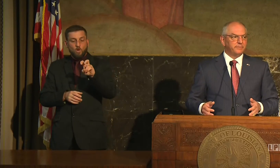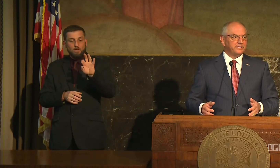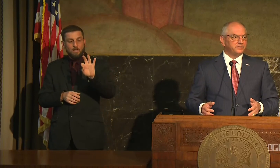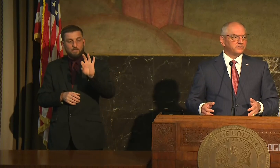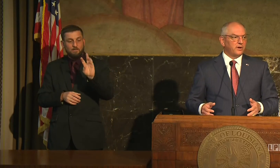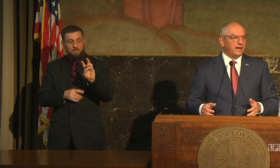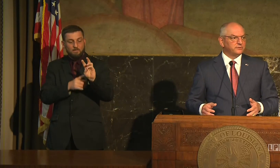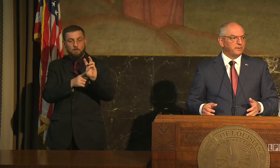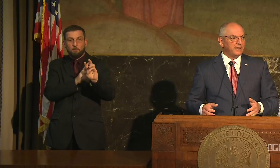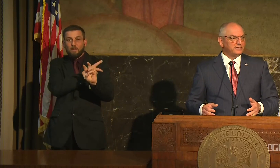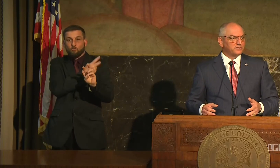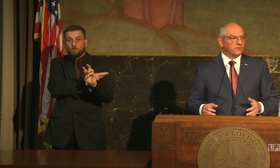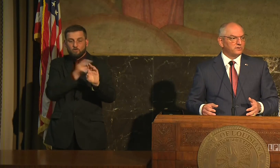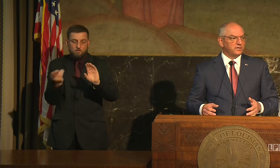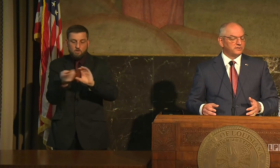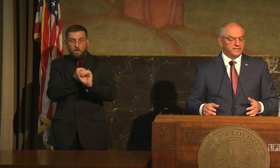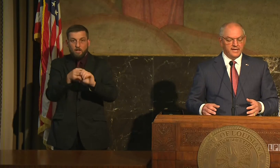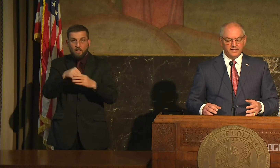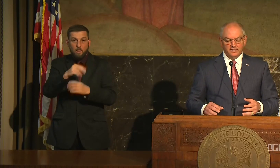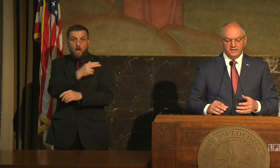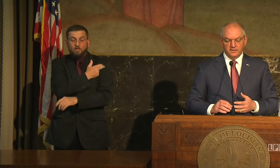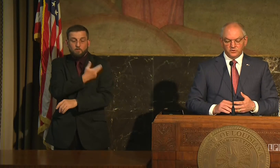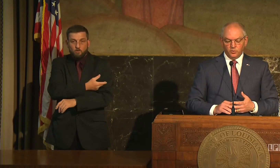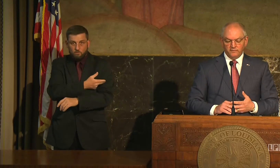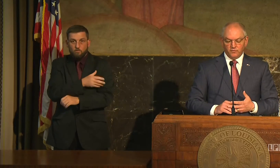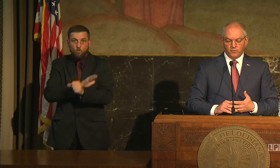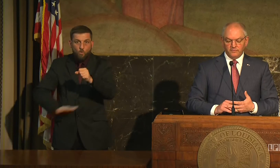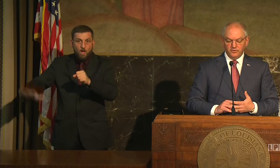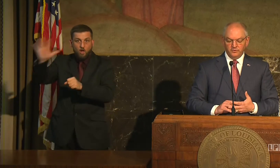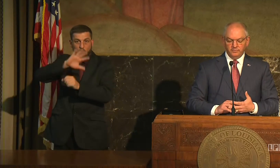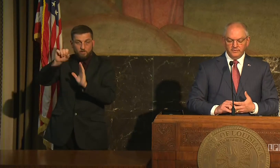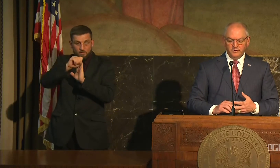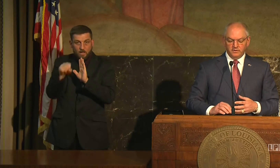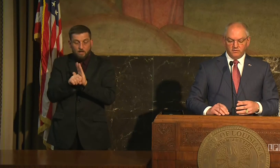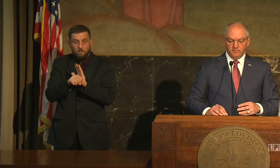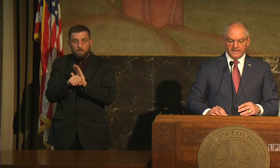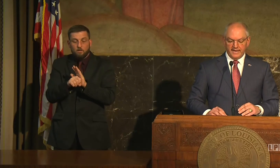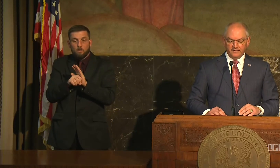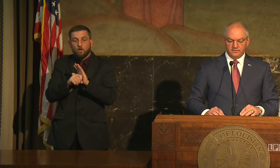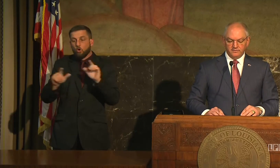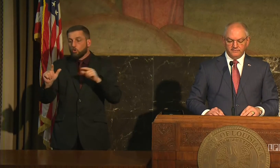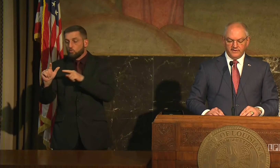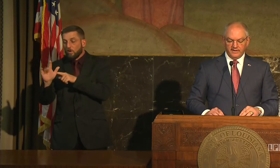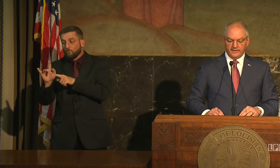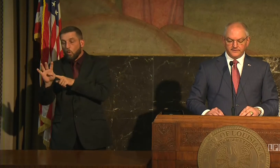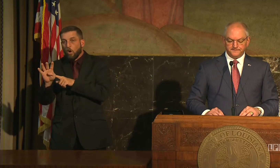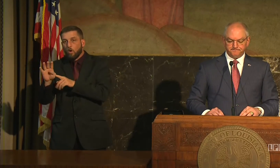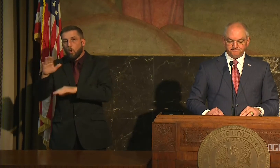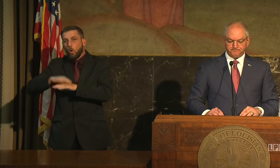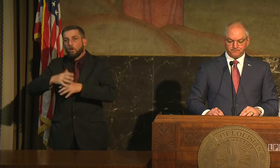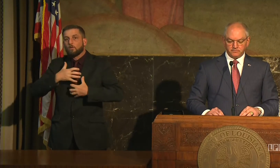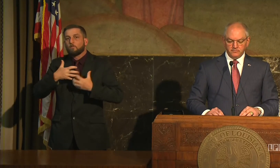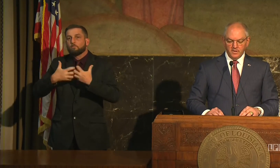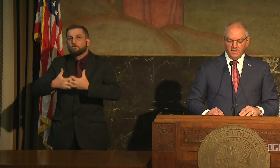296 patients are hospitalized across our state, 24 of whom are on mechanical